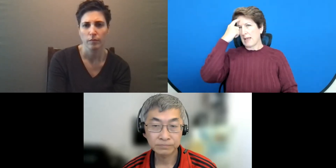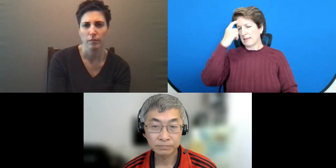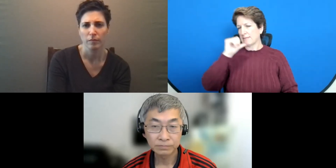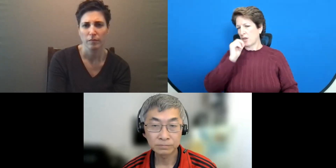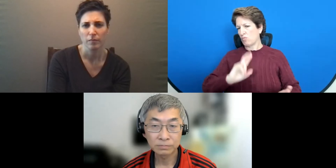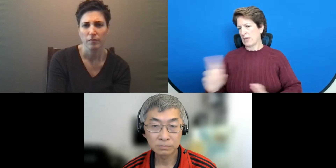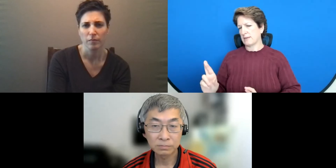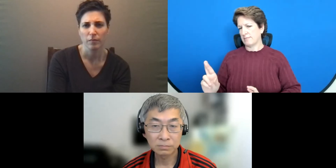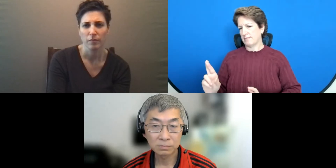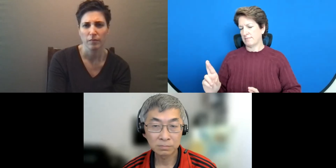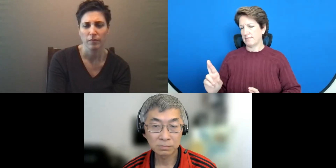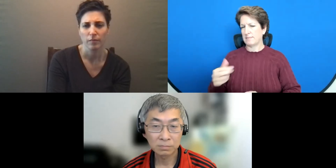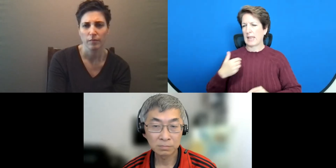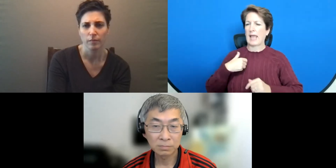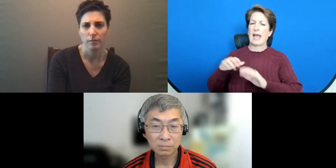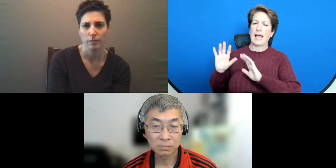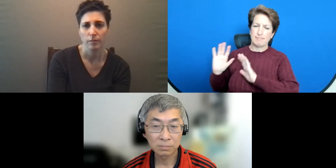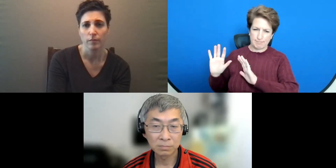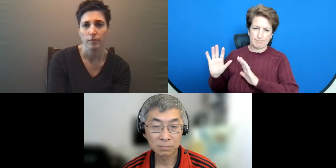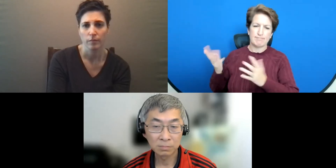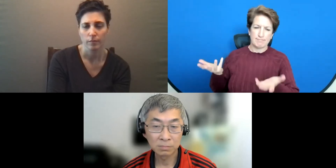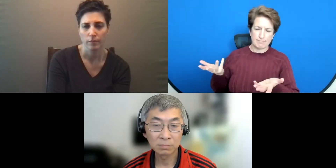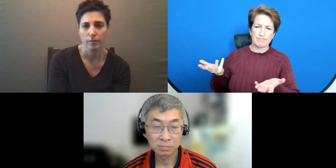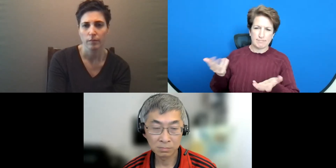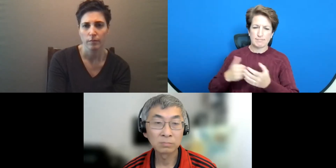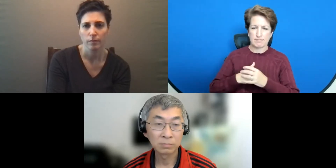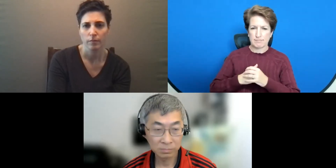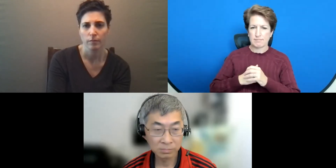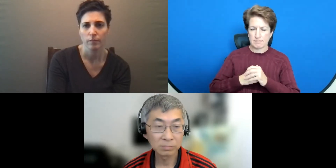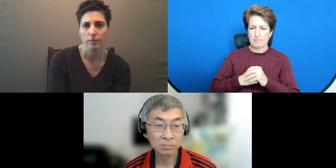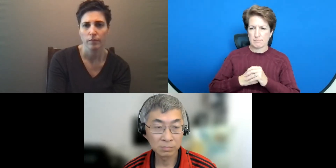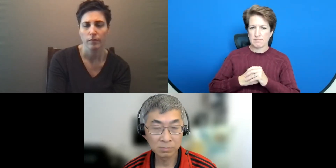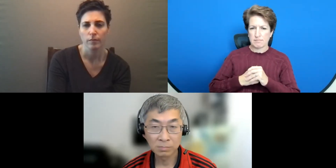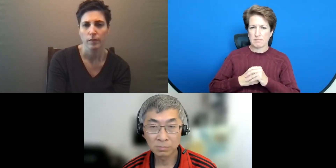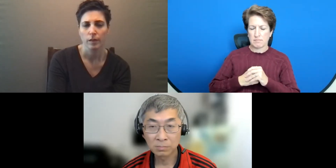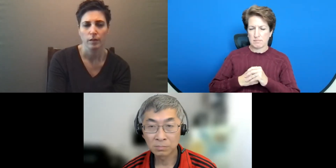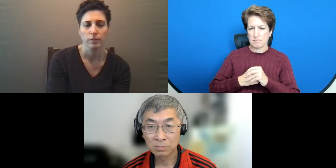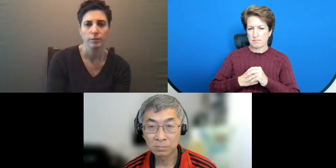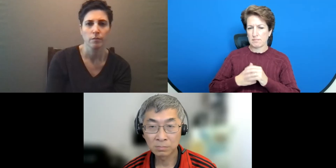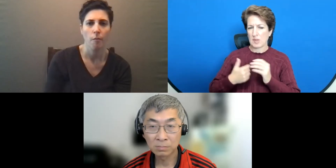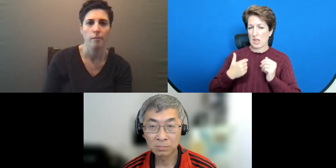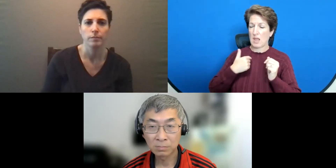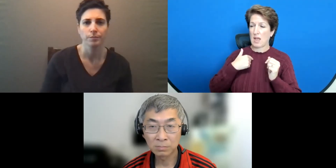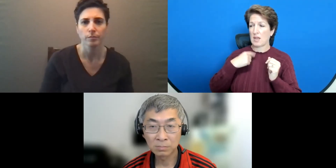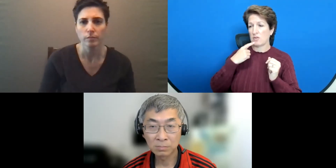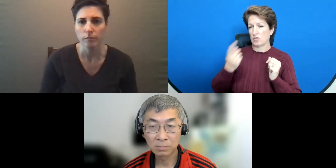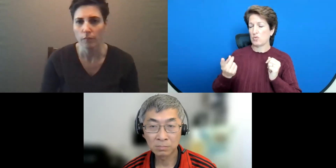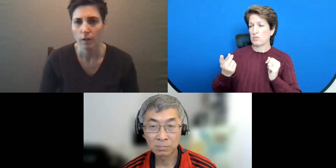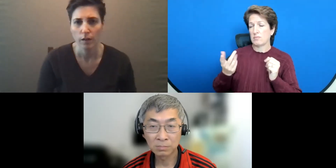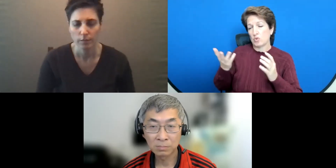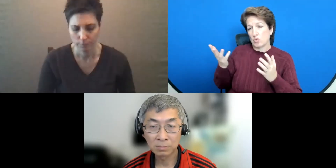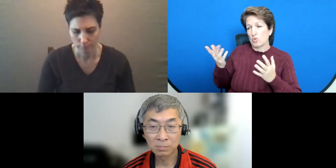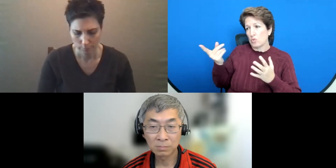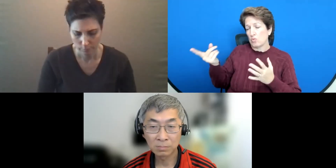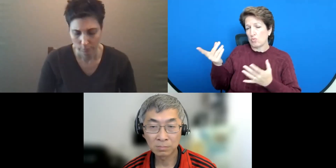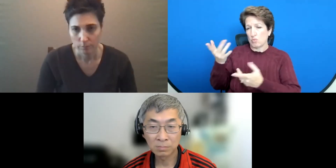do? So it one of the meetings, she shared this one. And I told her that you are right. If